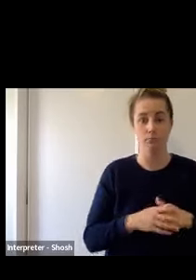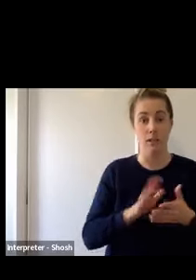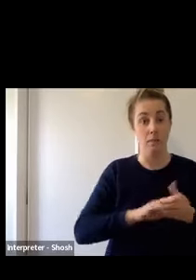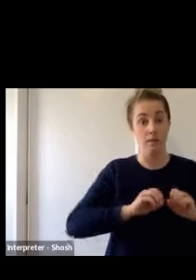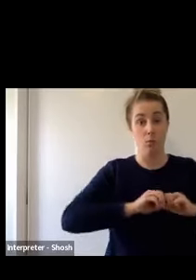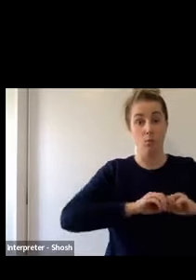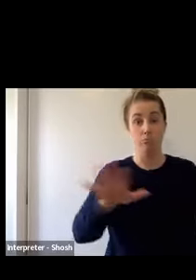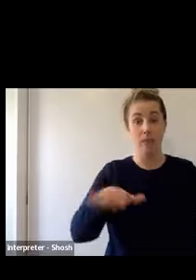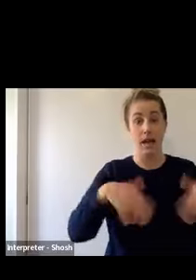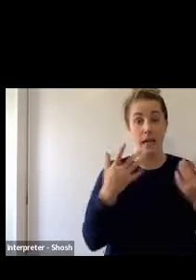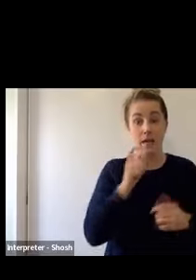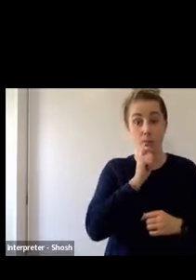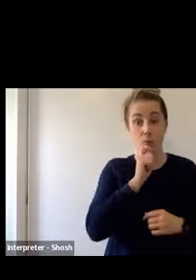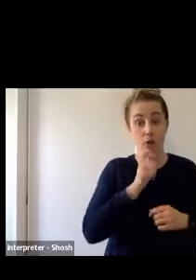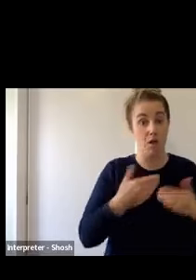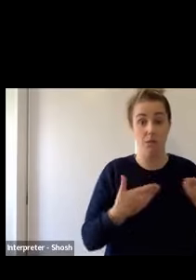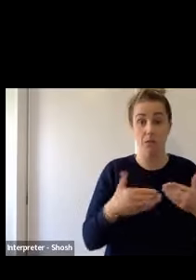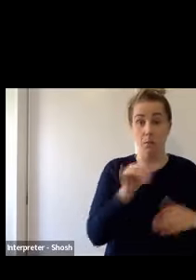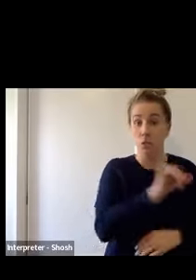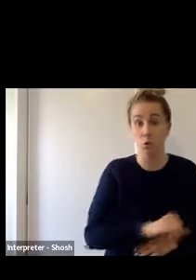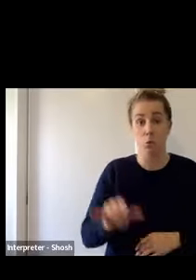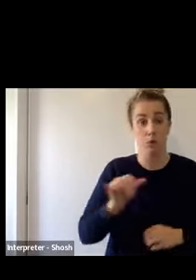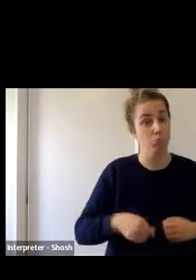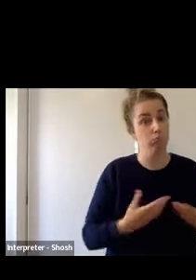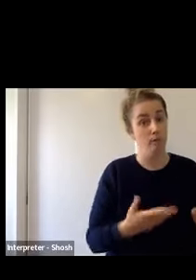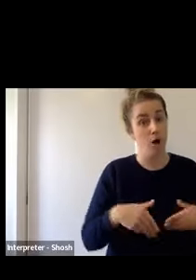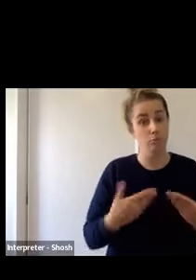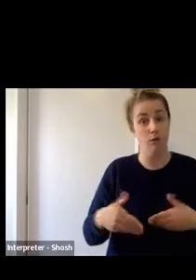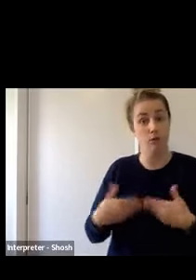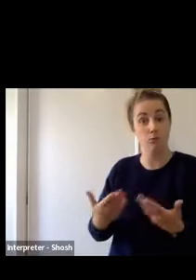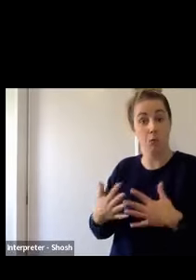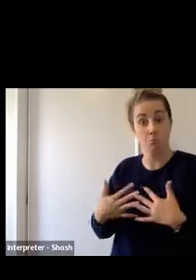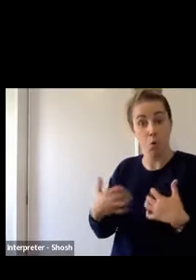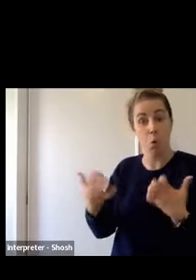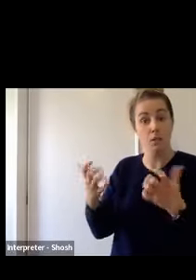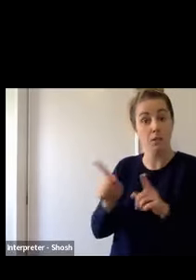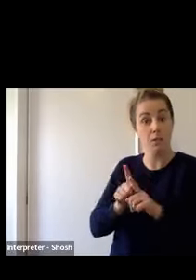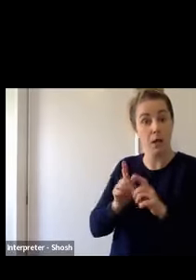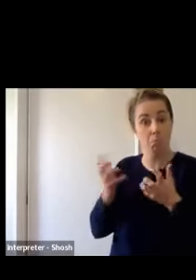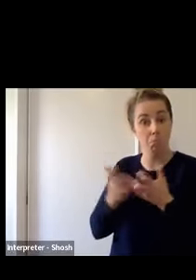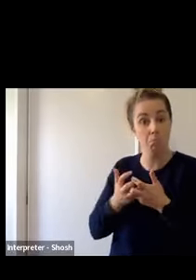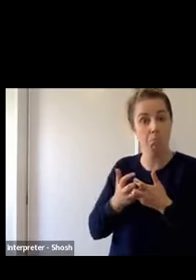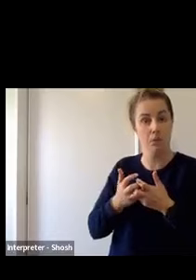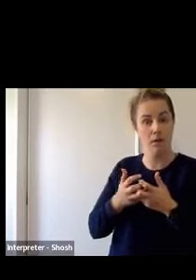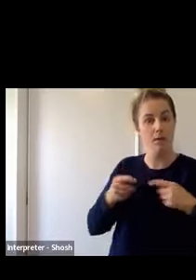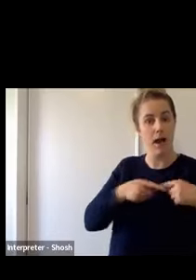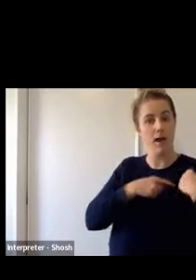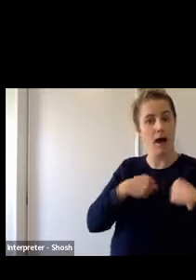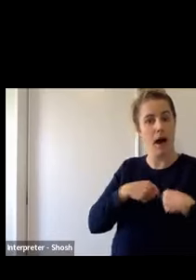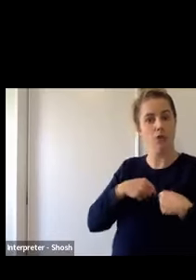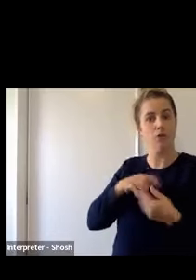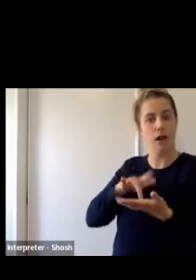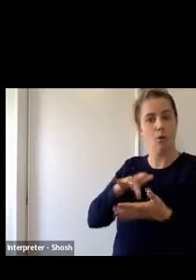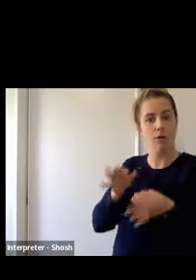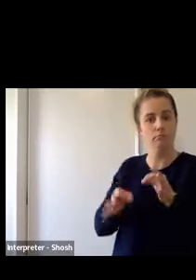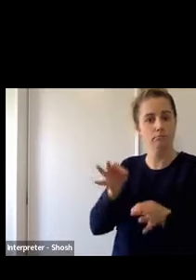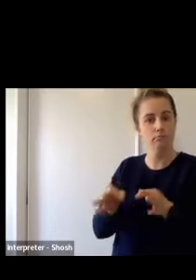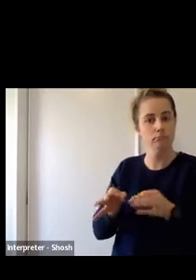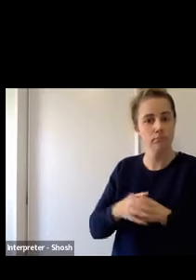broadcasters. So, and we do that with the audiences we serve at the heart of any decisions we make. So it's a unique